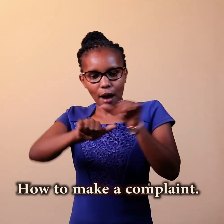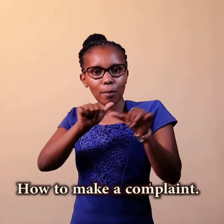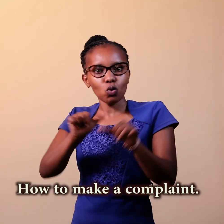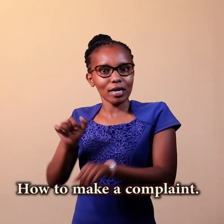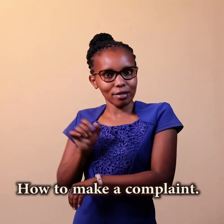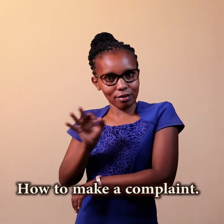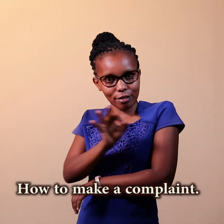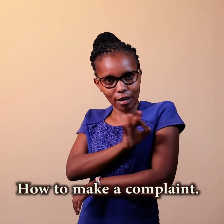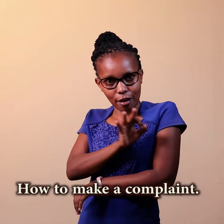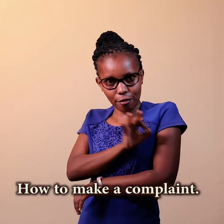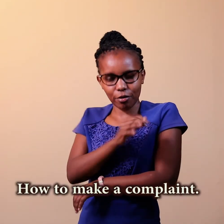How to make a complaint.